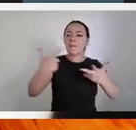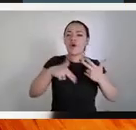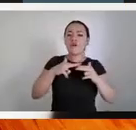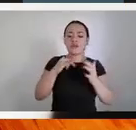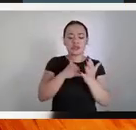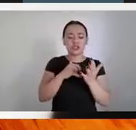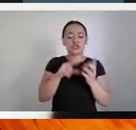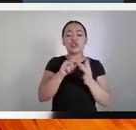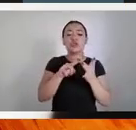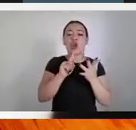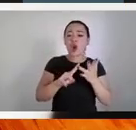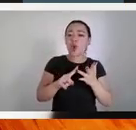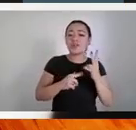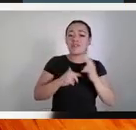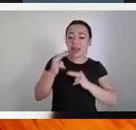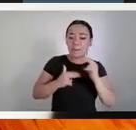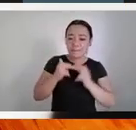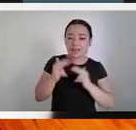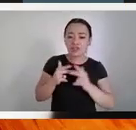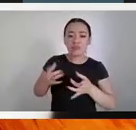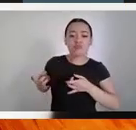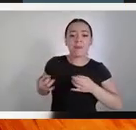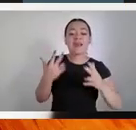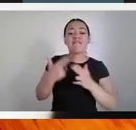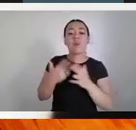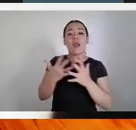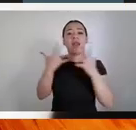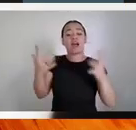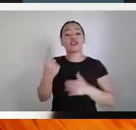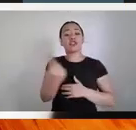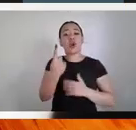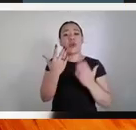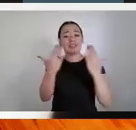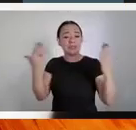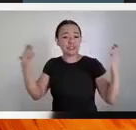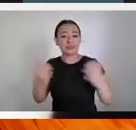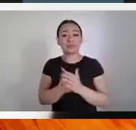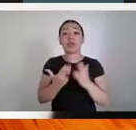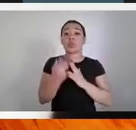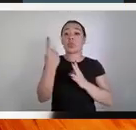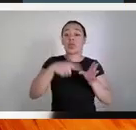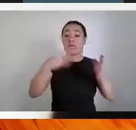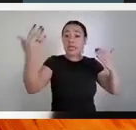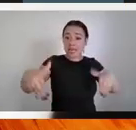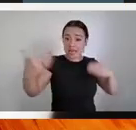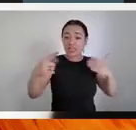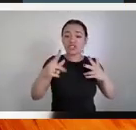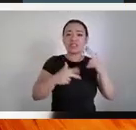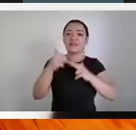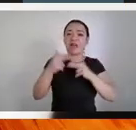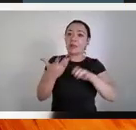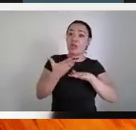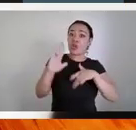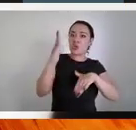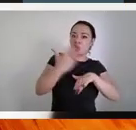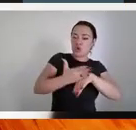solo exhibition. Over the course of a year, Anna developed a significant body of new work,